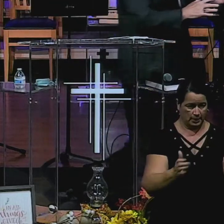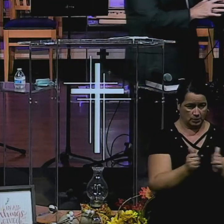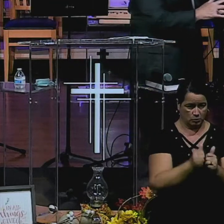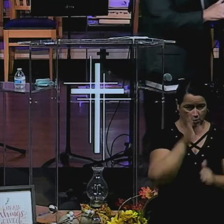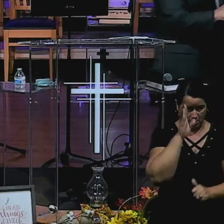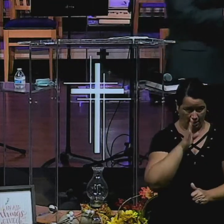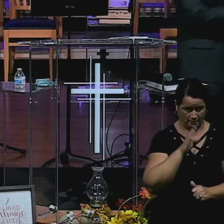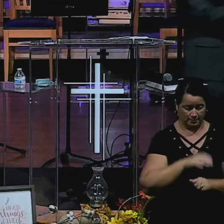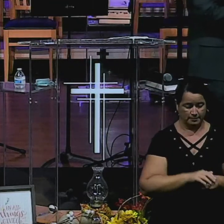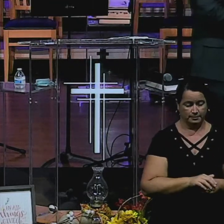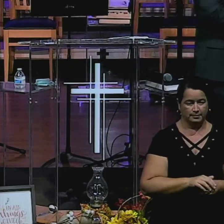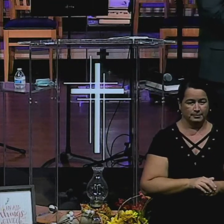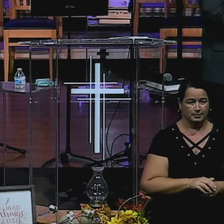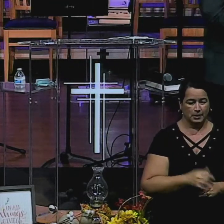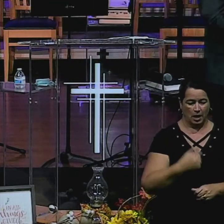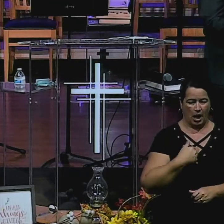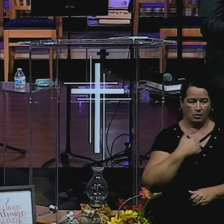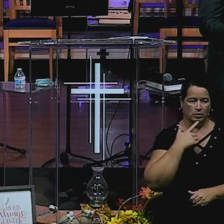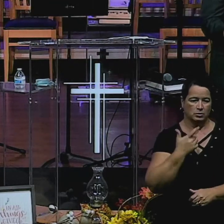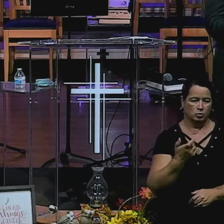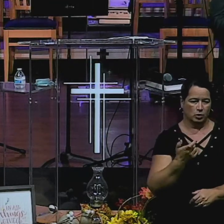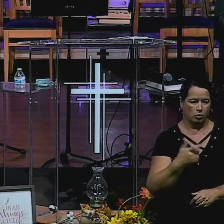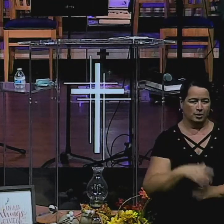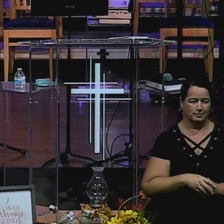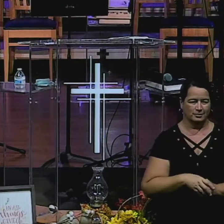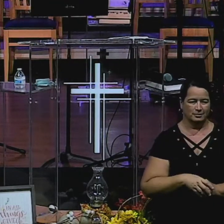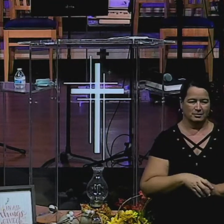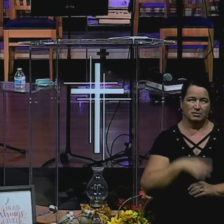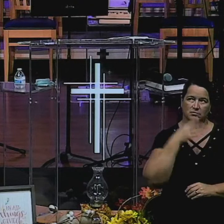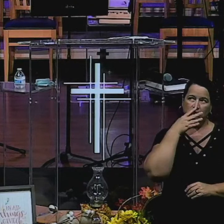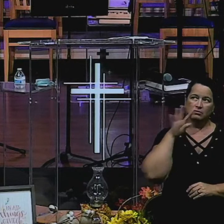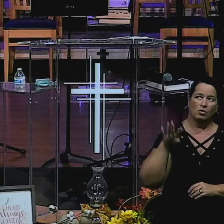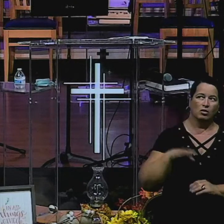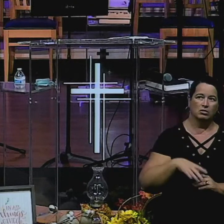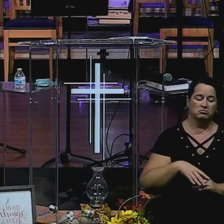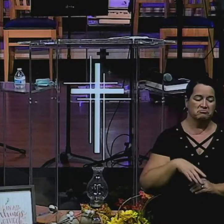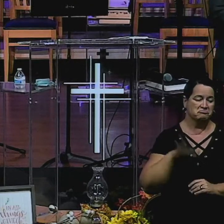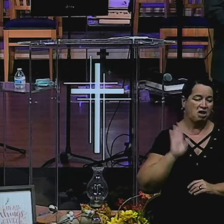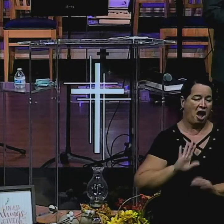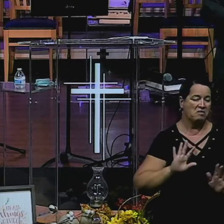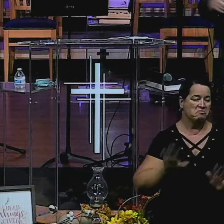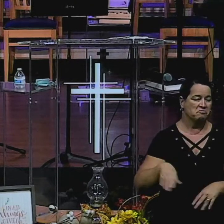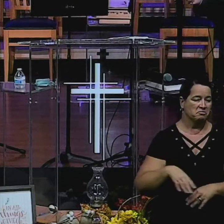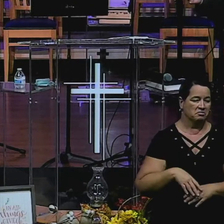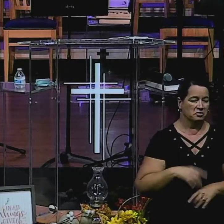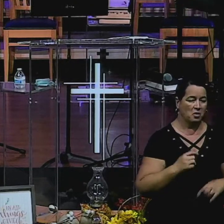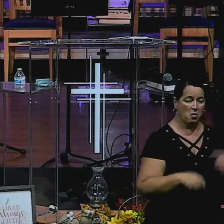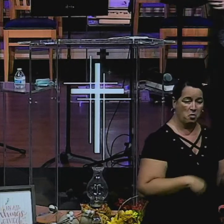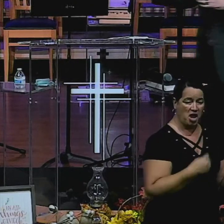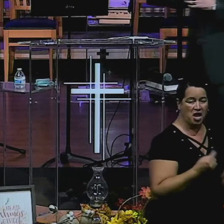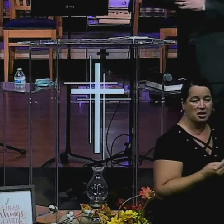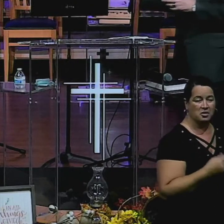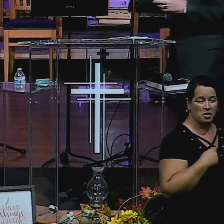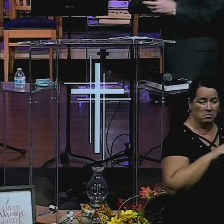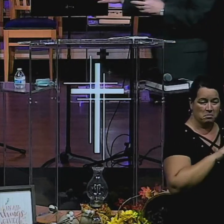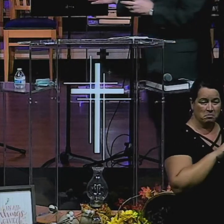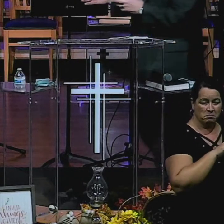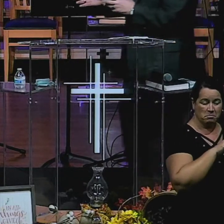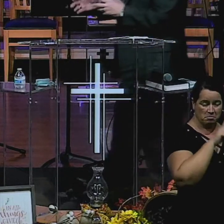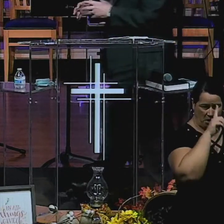from the things of the Lord. I went with a brother-in-law to a remote cabin in